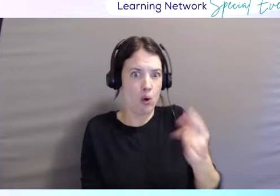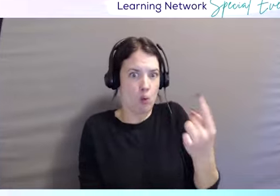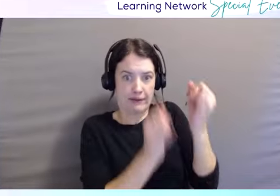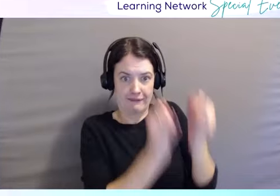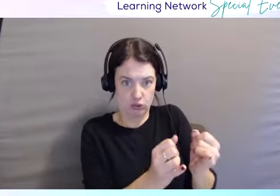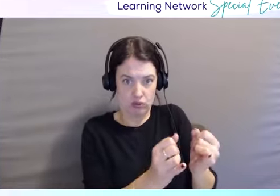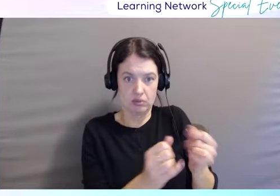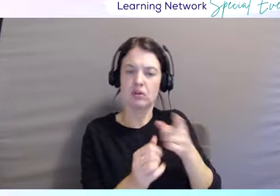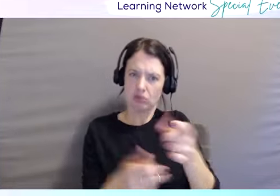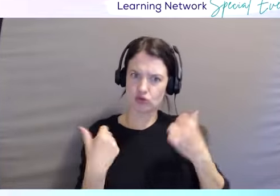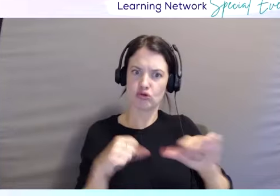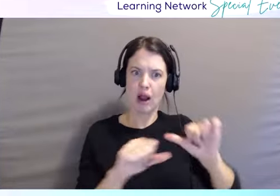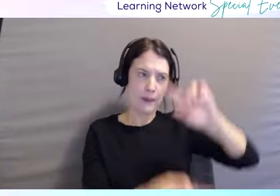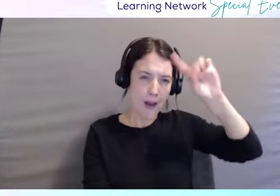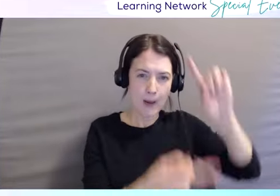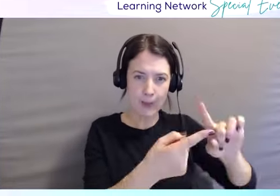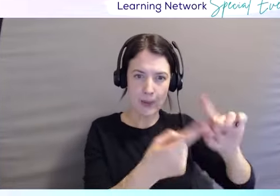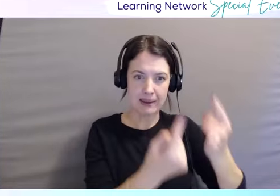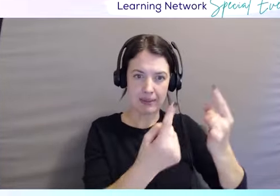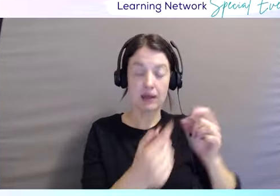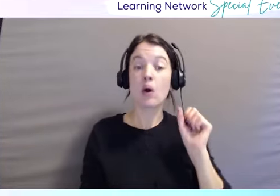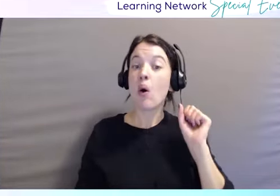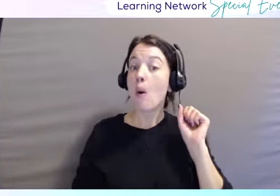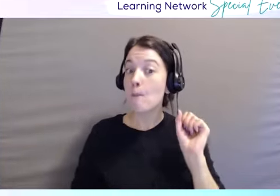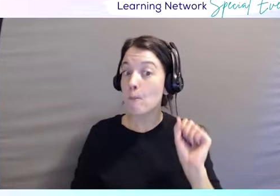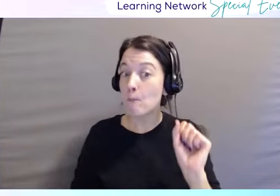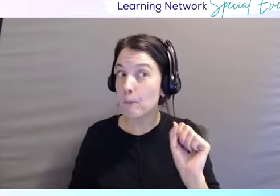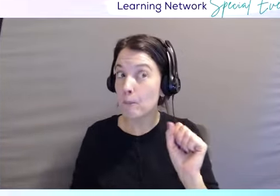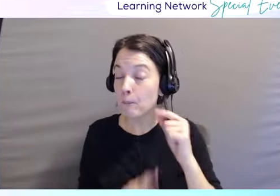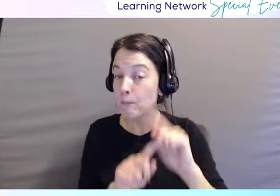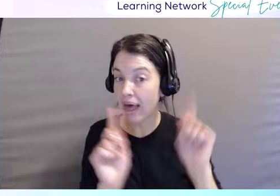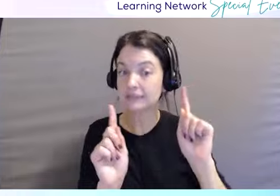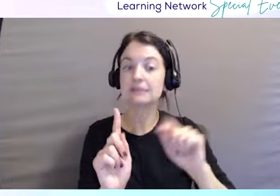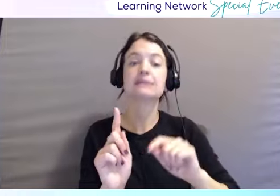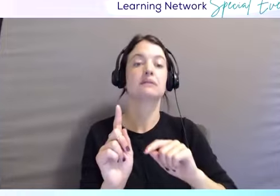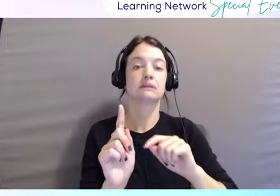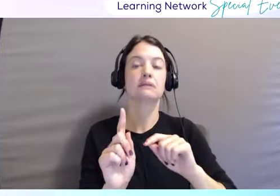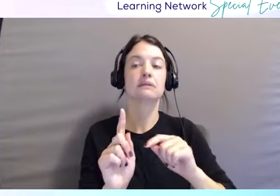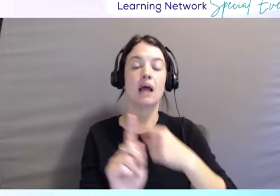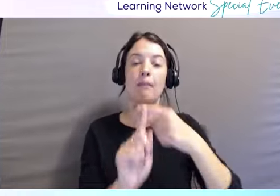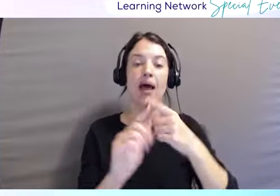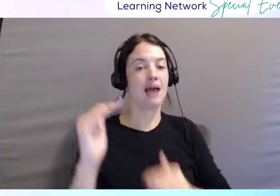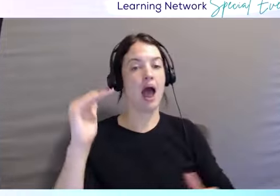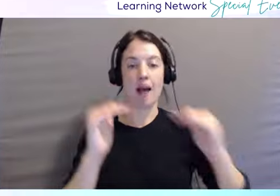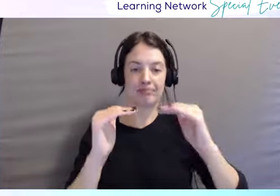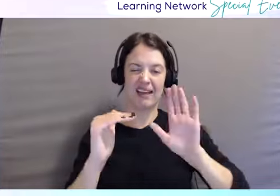and you also want to improve gender equity around that issue or that person or that group at the same time, and you do